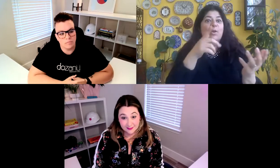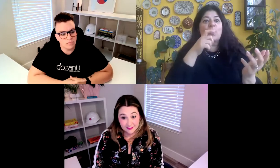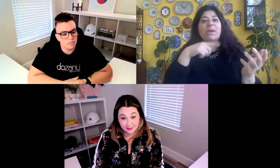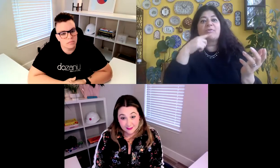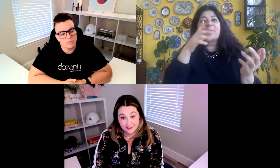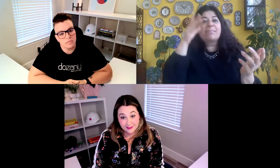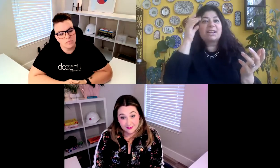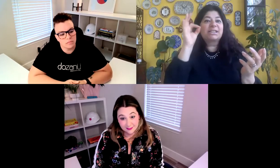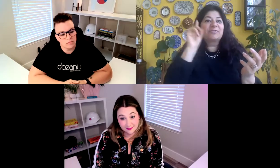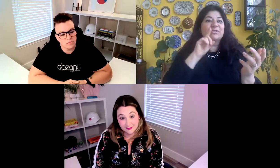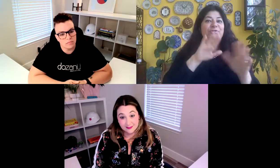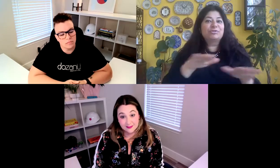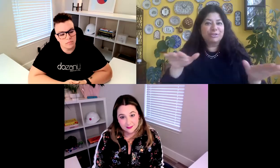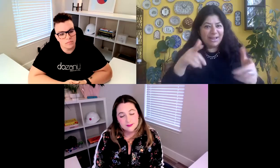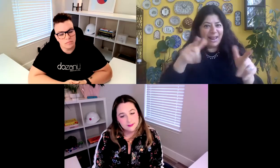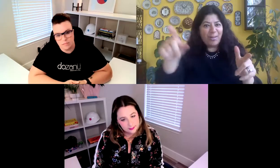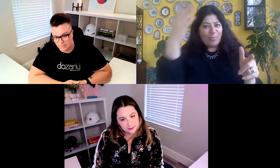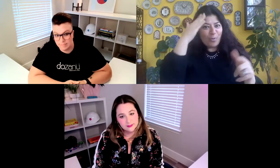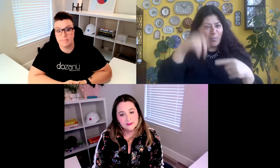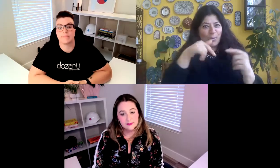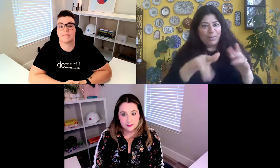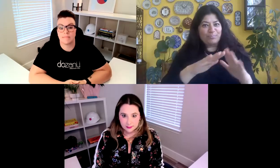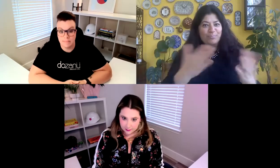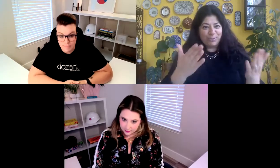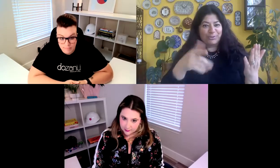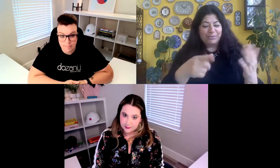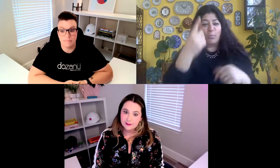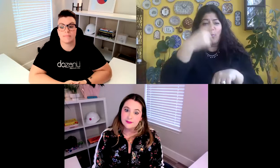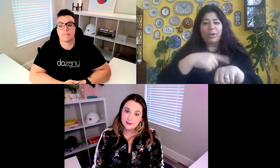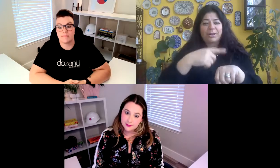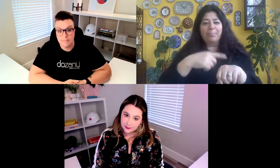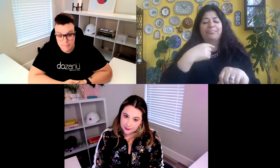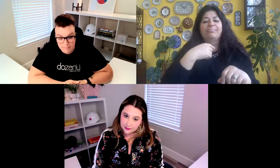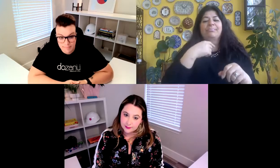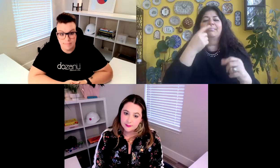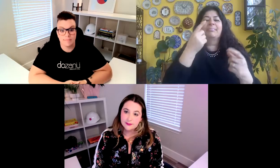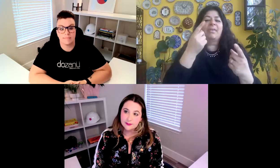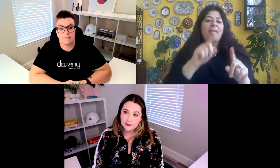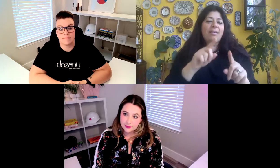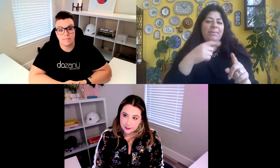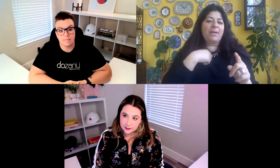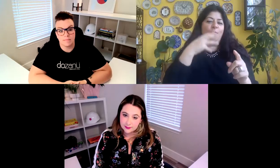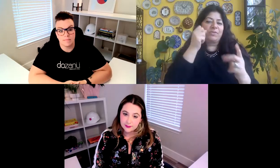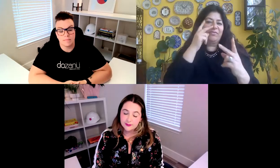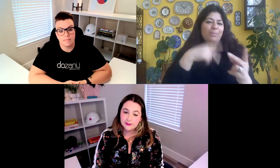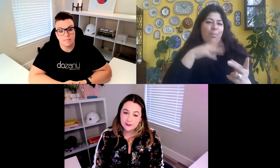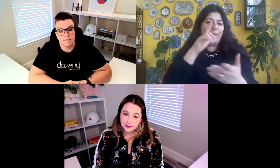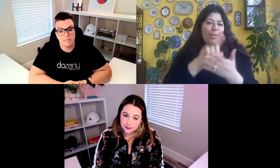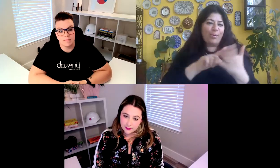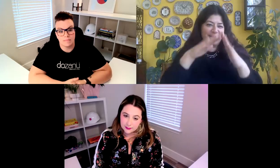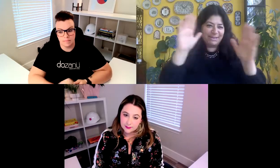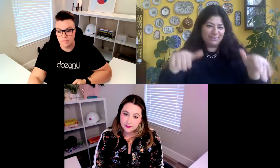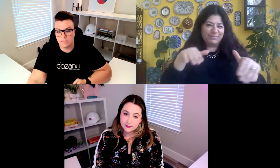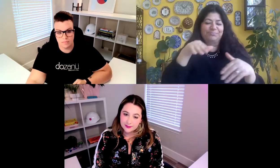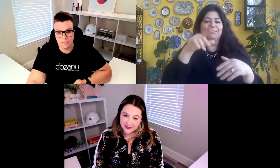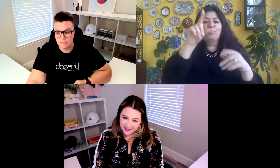also, if you guys know any hearing parents with deaf children, please let them know about this book. There was one